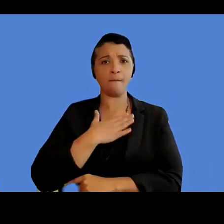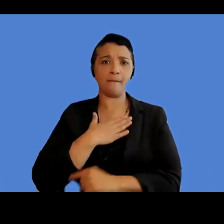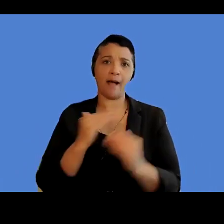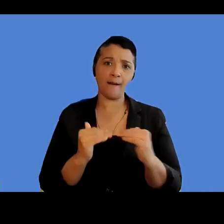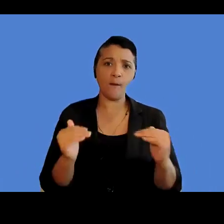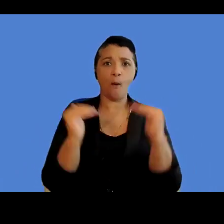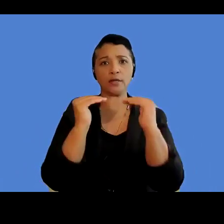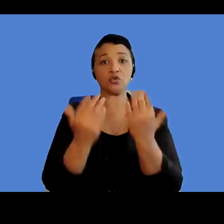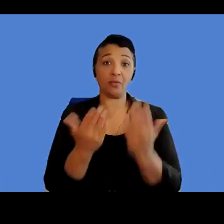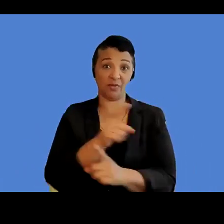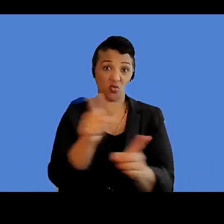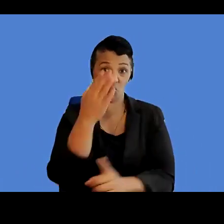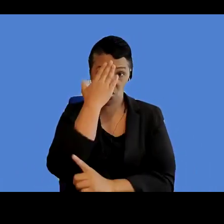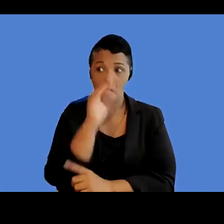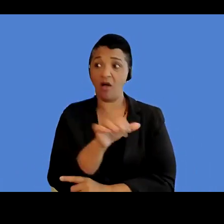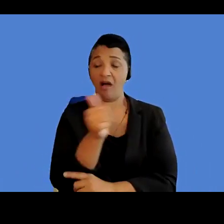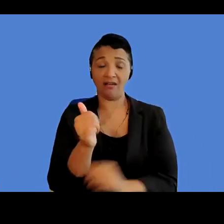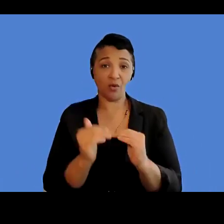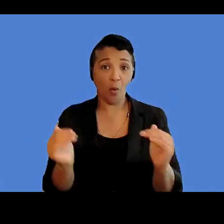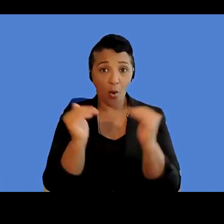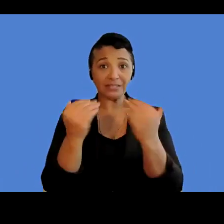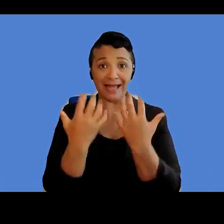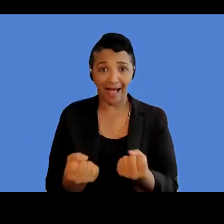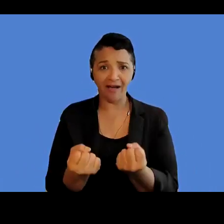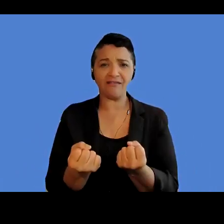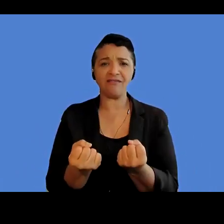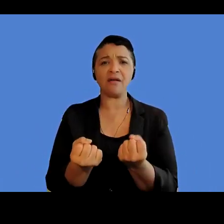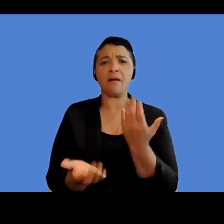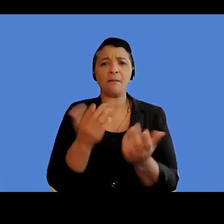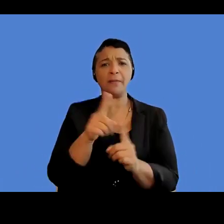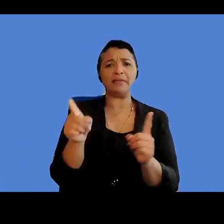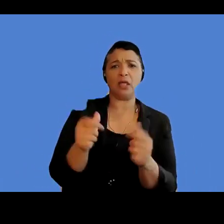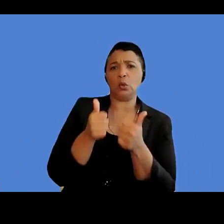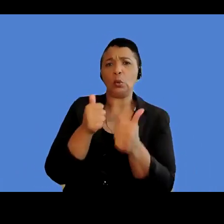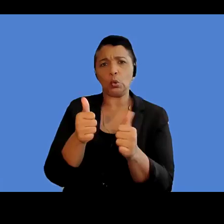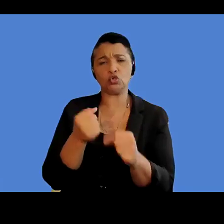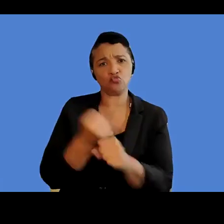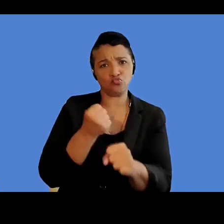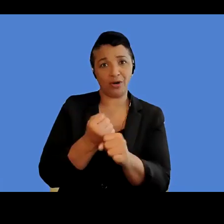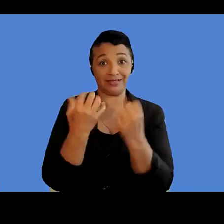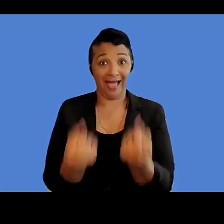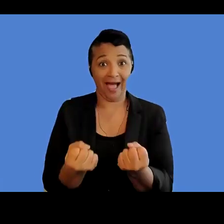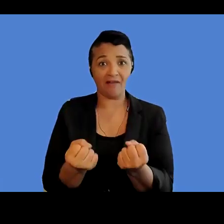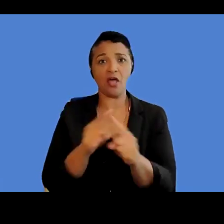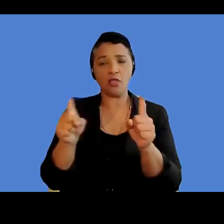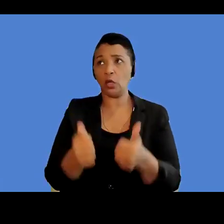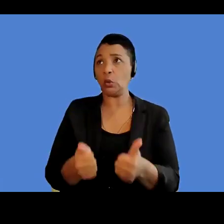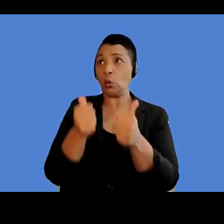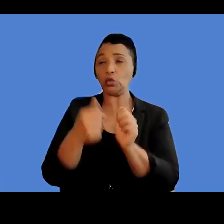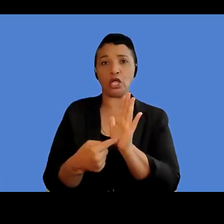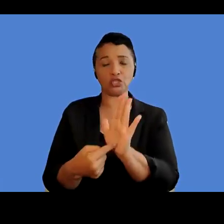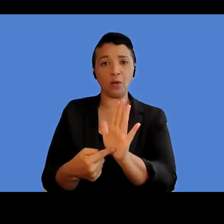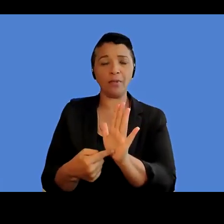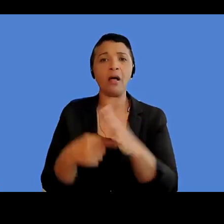that you know of may have good practices that they're working on and that should